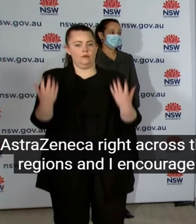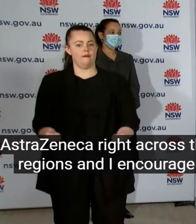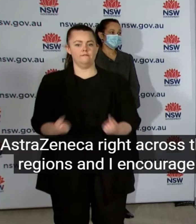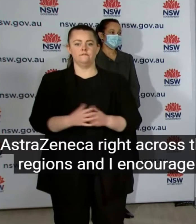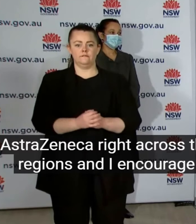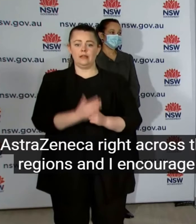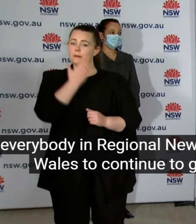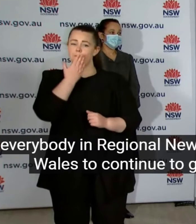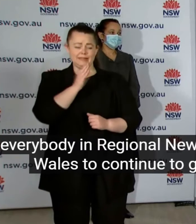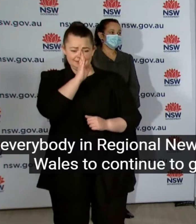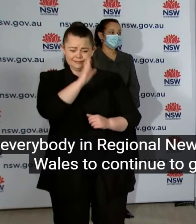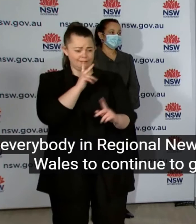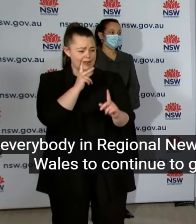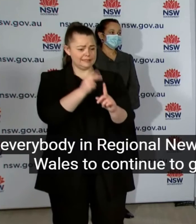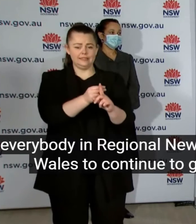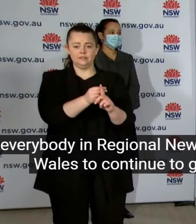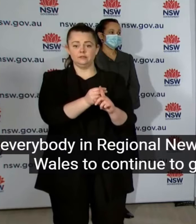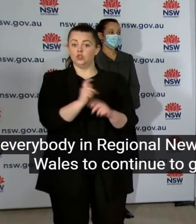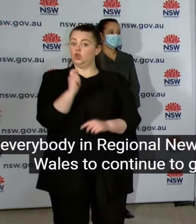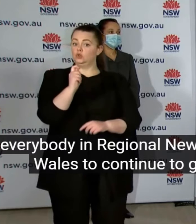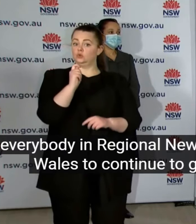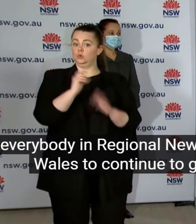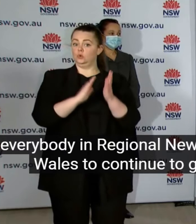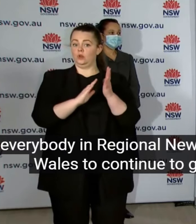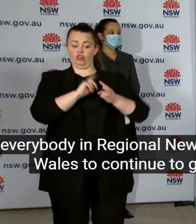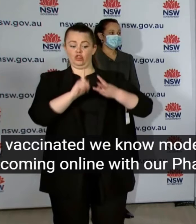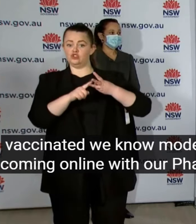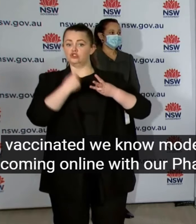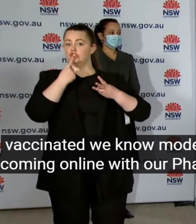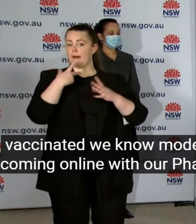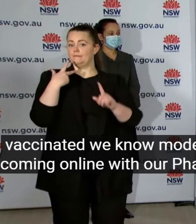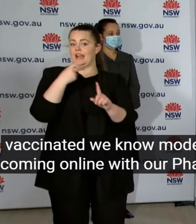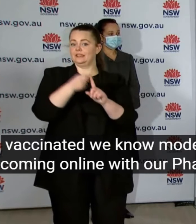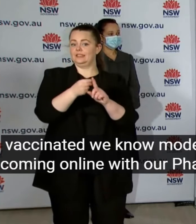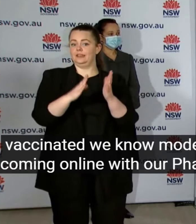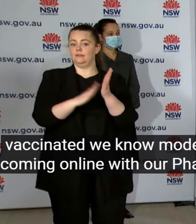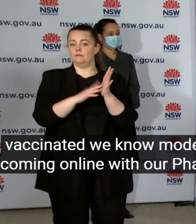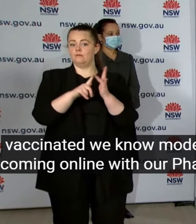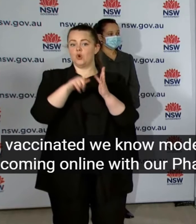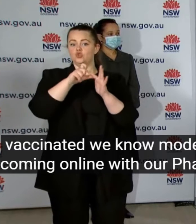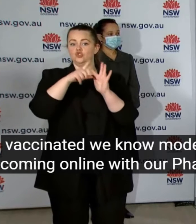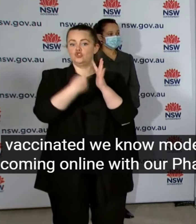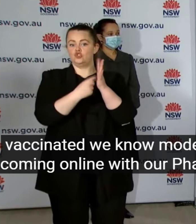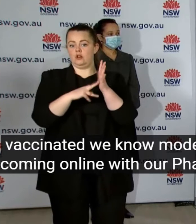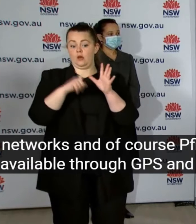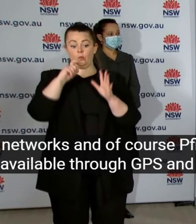We know Moderna is coming online with our pharmacy networks, and of course Pfizer is available through GPs and some of our health networks, but we also